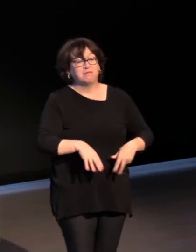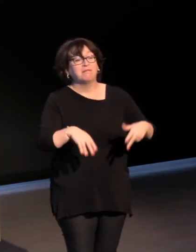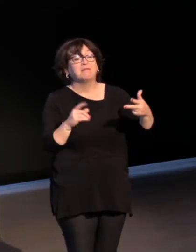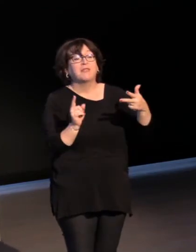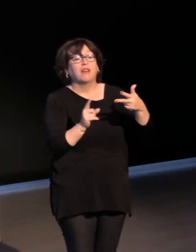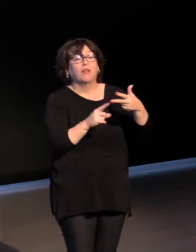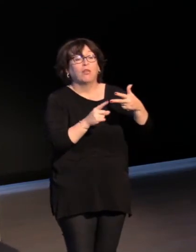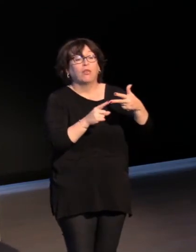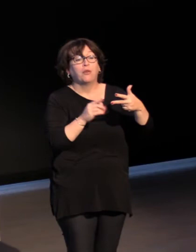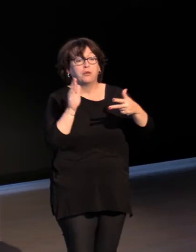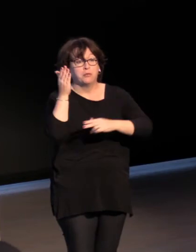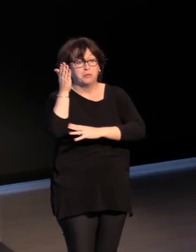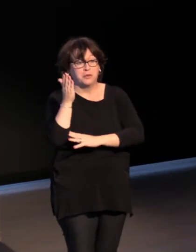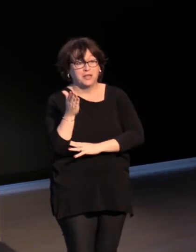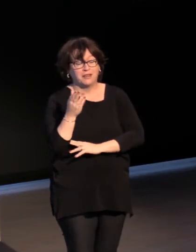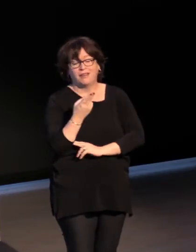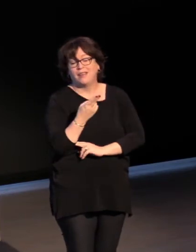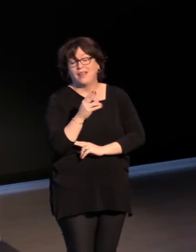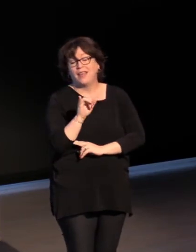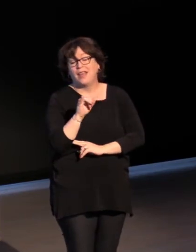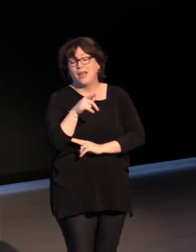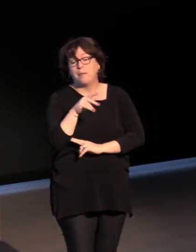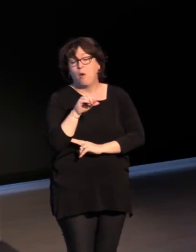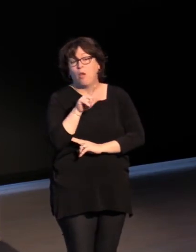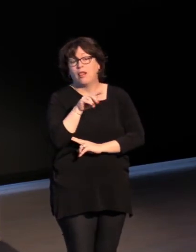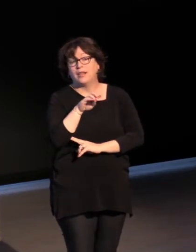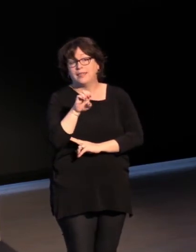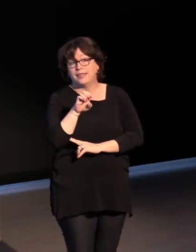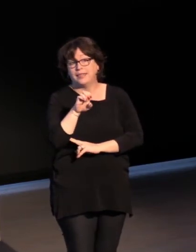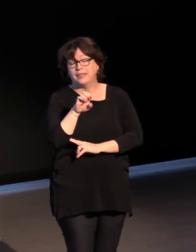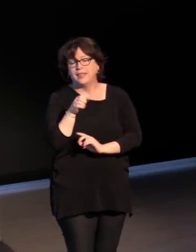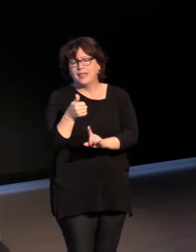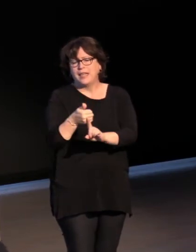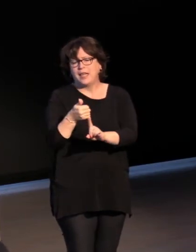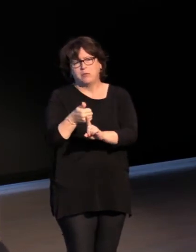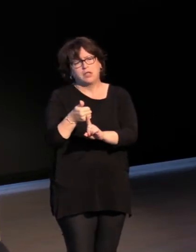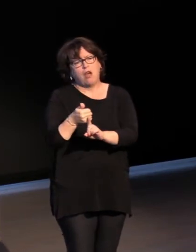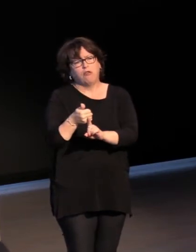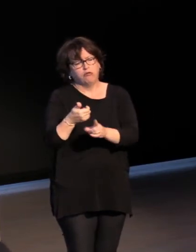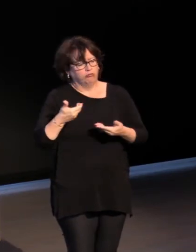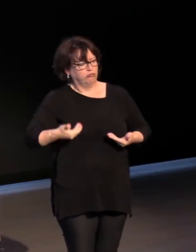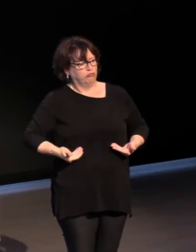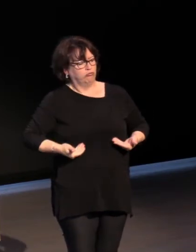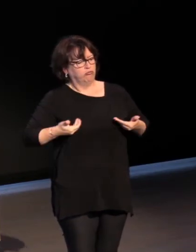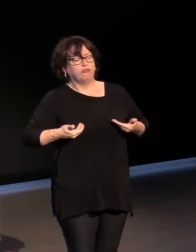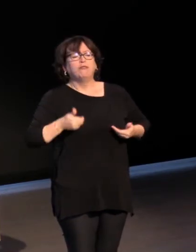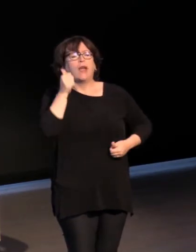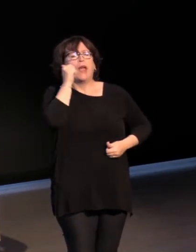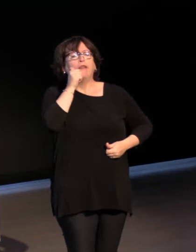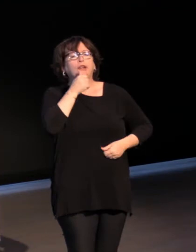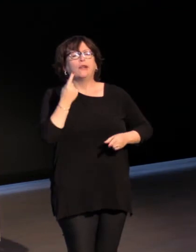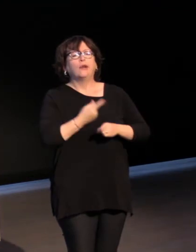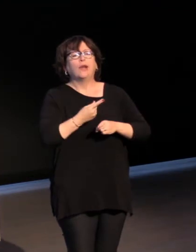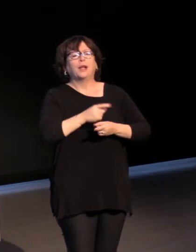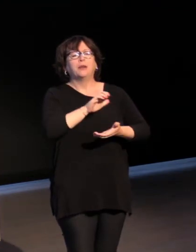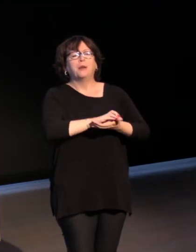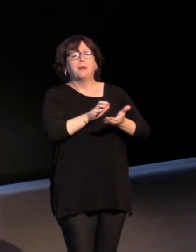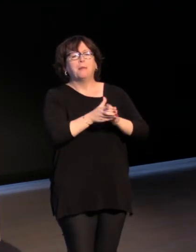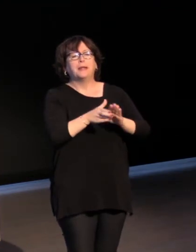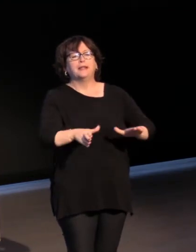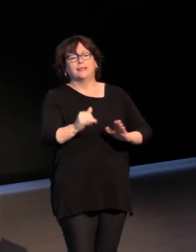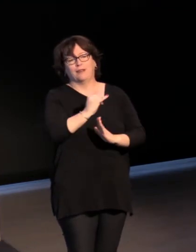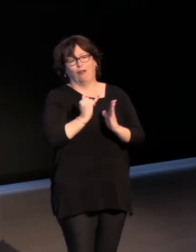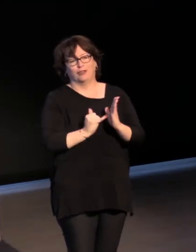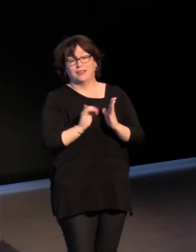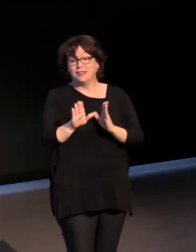Last but not the least, Hyppolite Ntiguirwa identifies as an everyday peace artist. His work focuses on